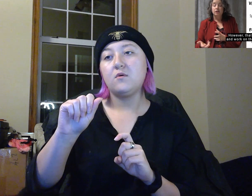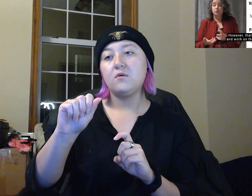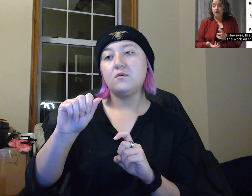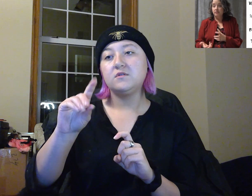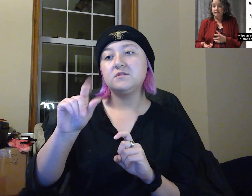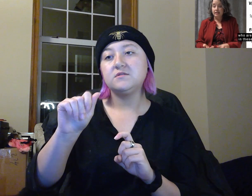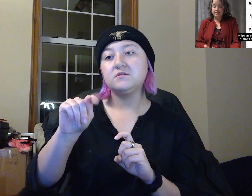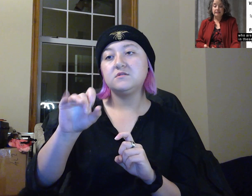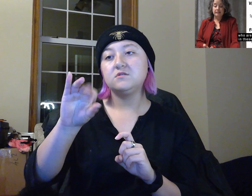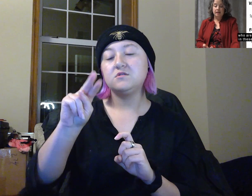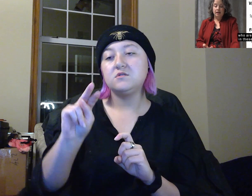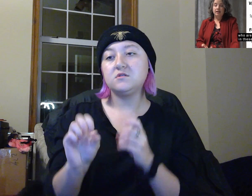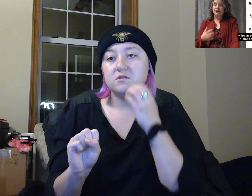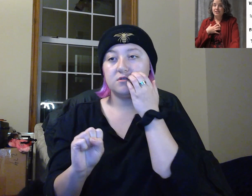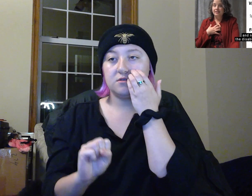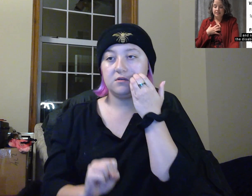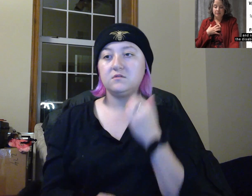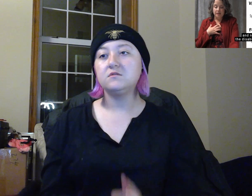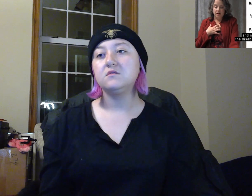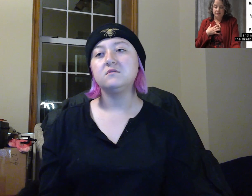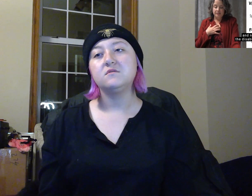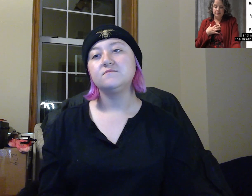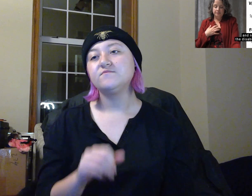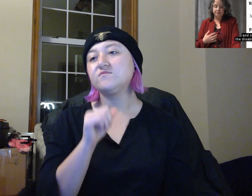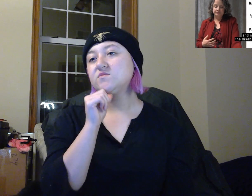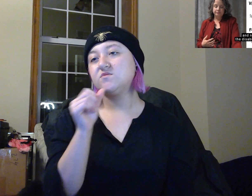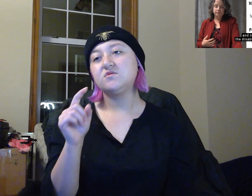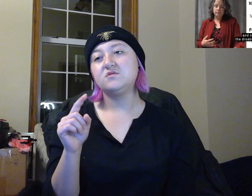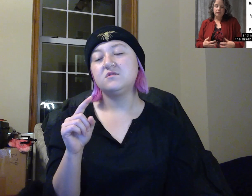faculty who are involved in these classes, and not just the disability office.